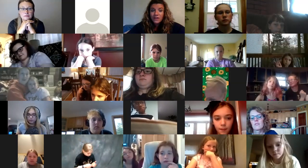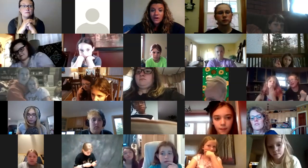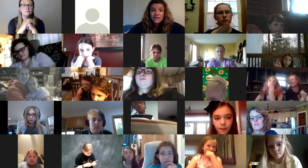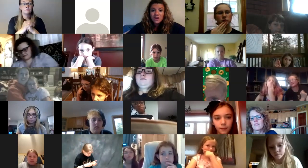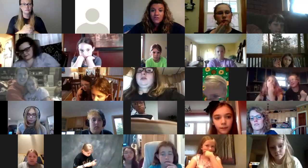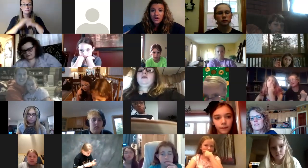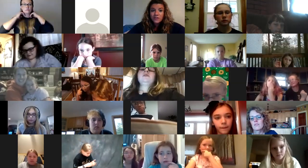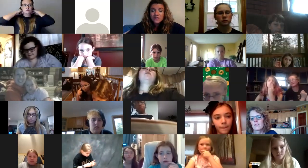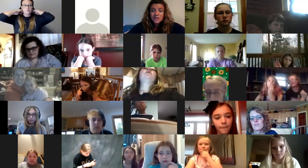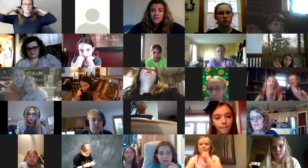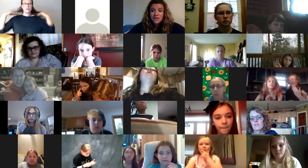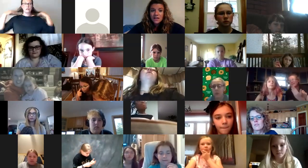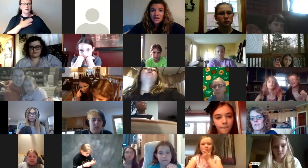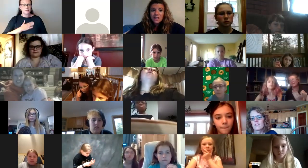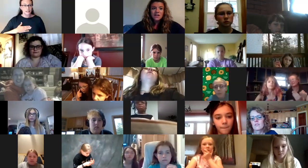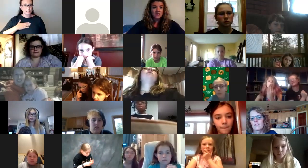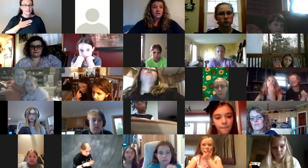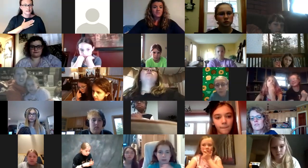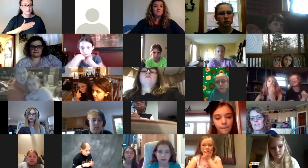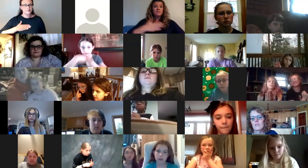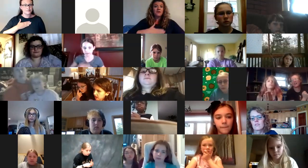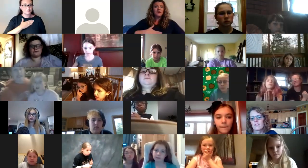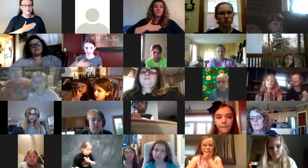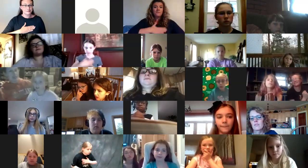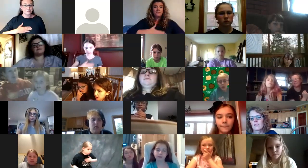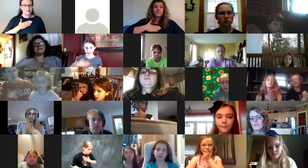wanting to know those. Please.